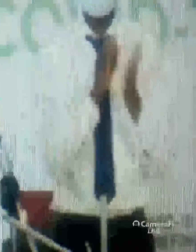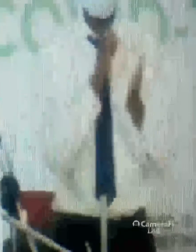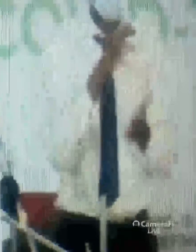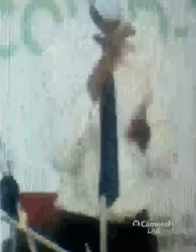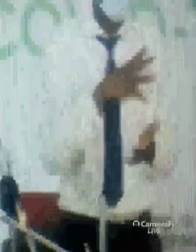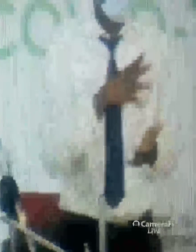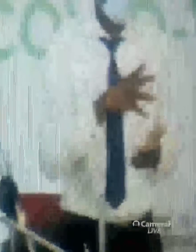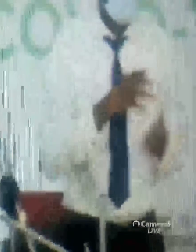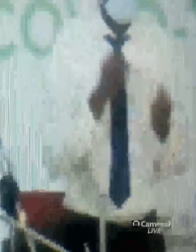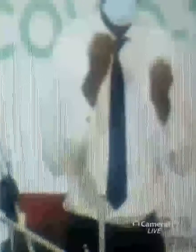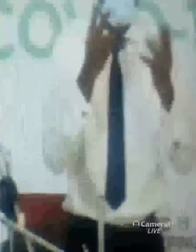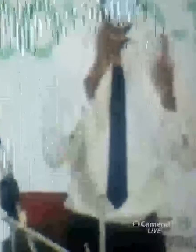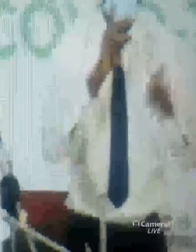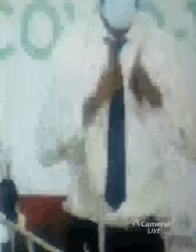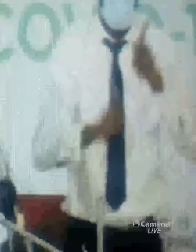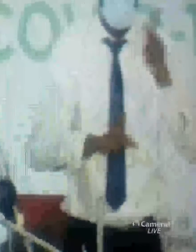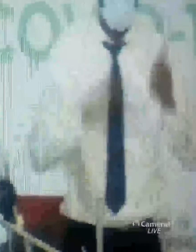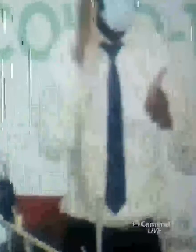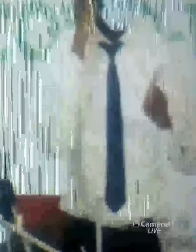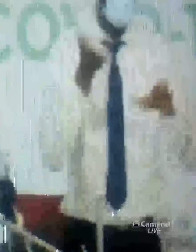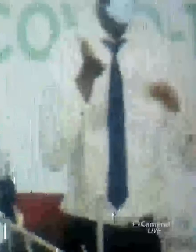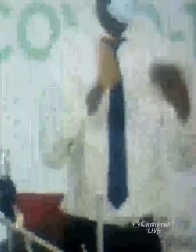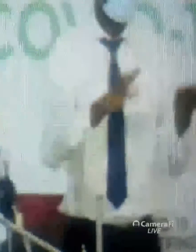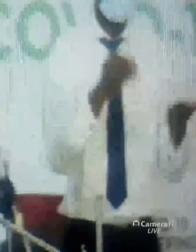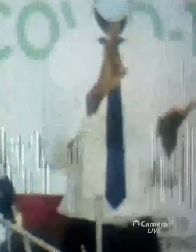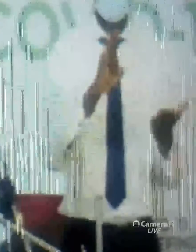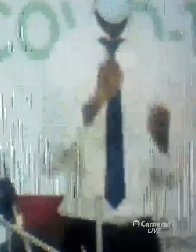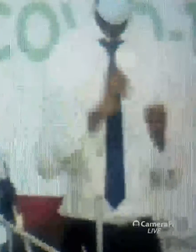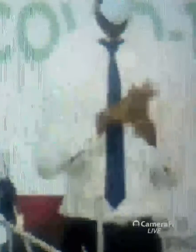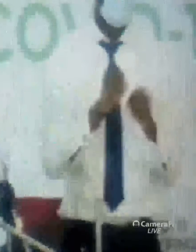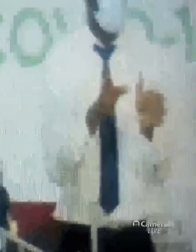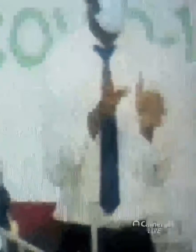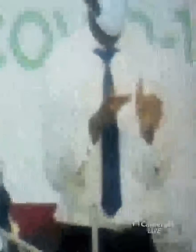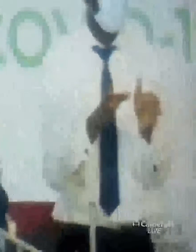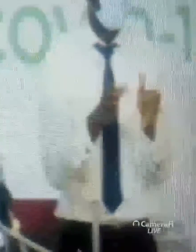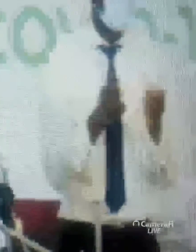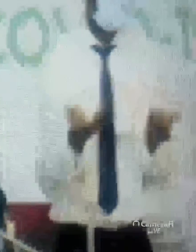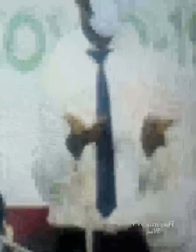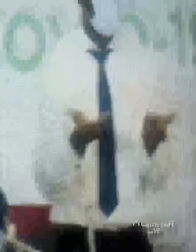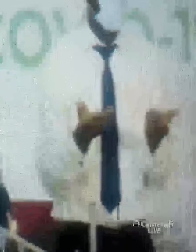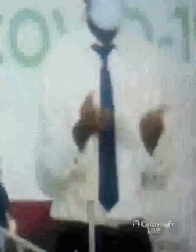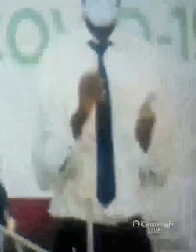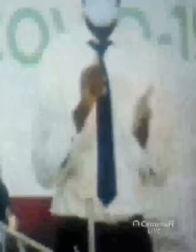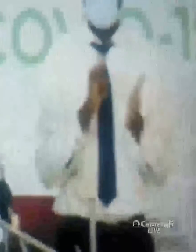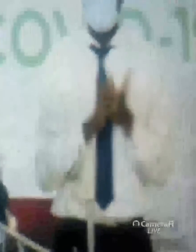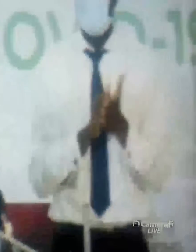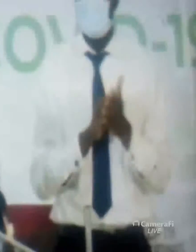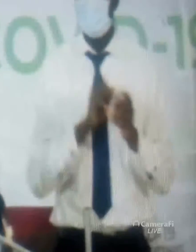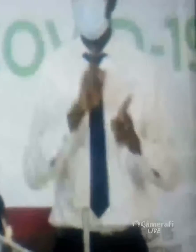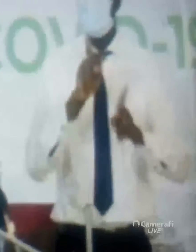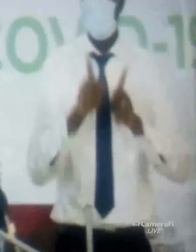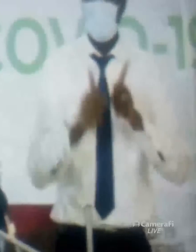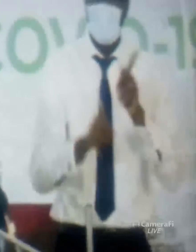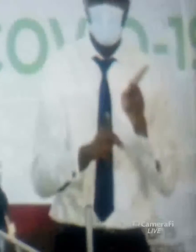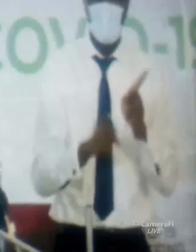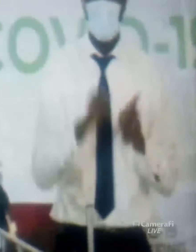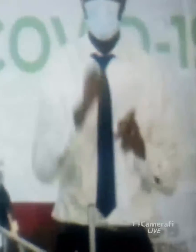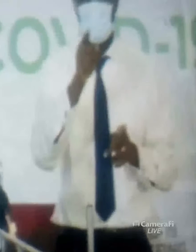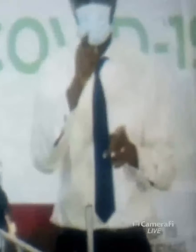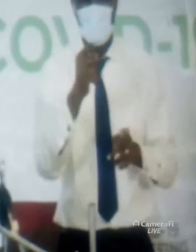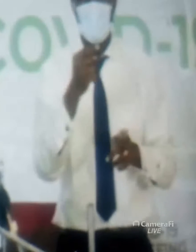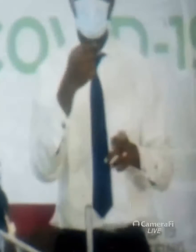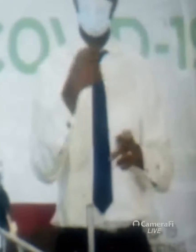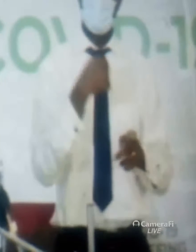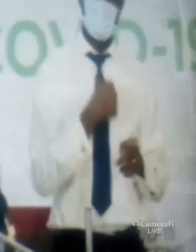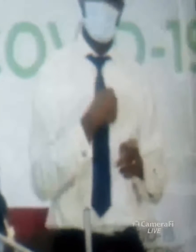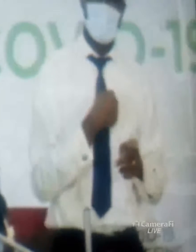from COVID. It's not just the persons that will die from COVID. It's people like you and me